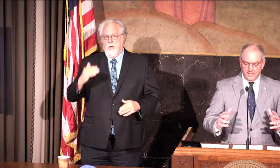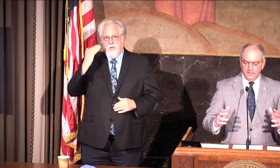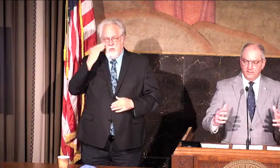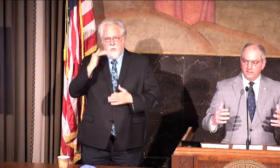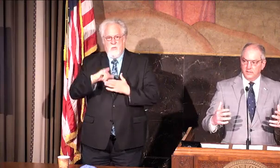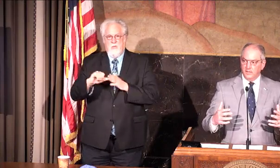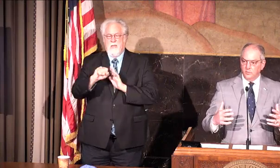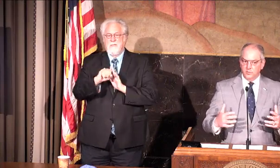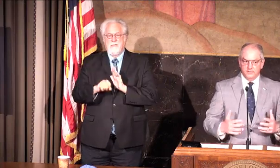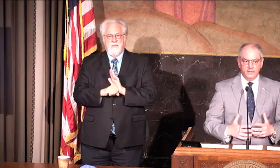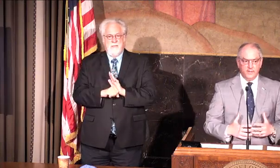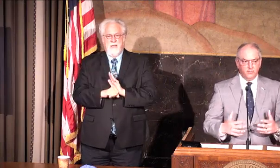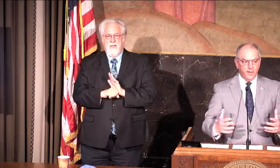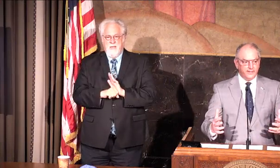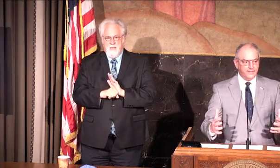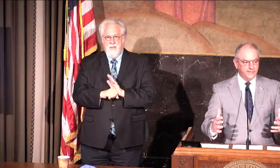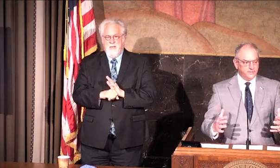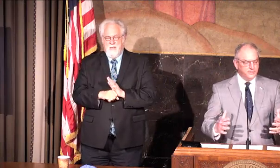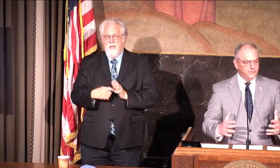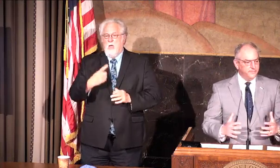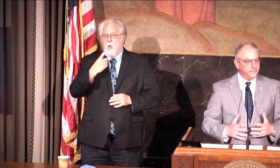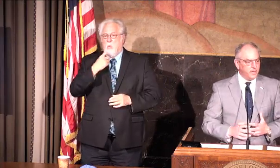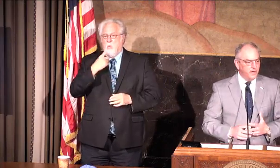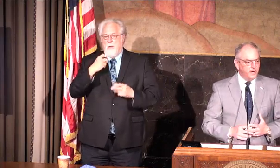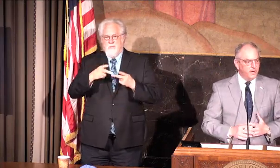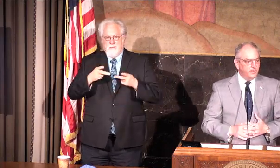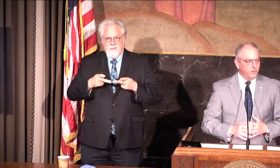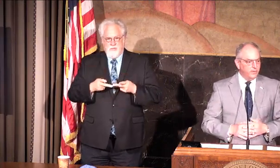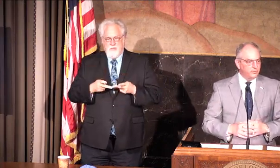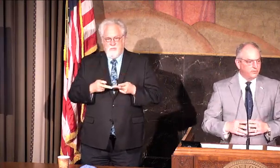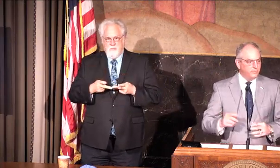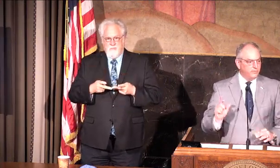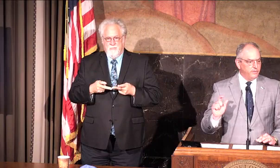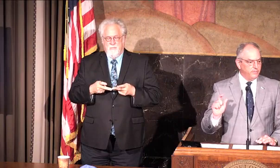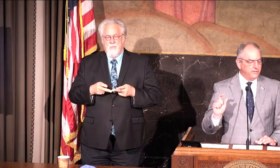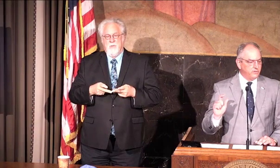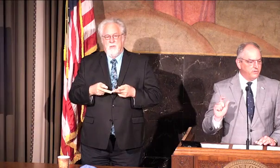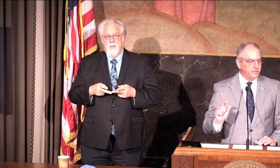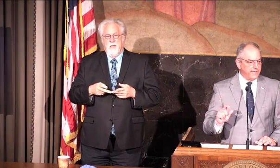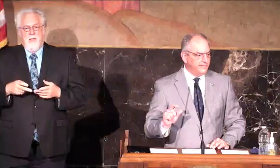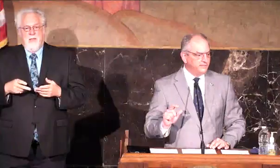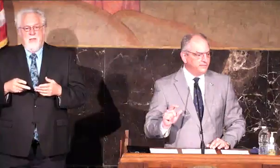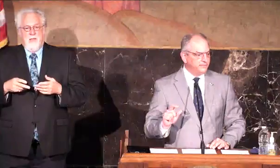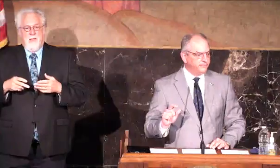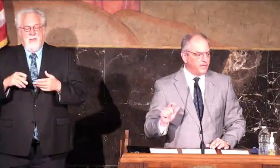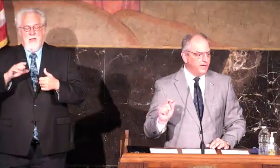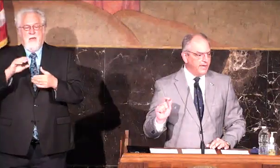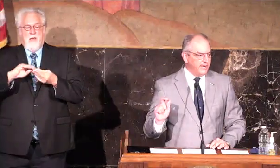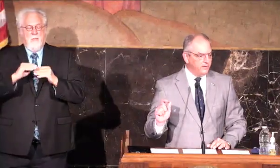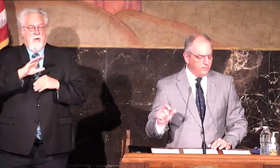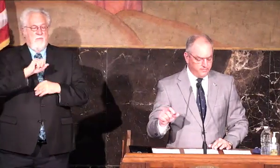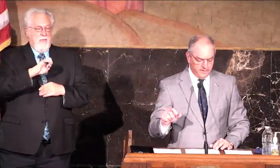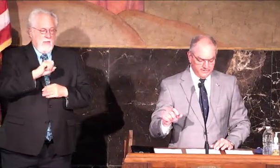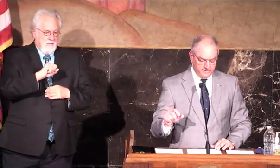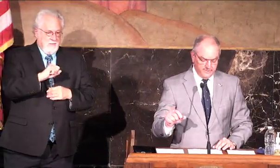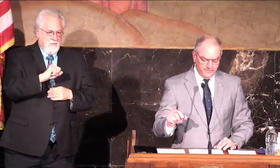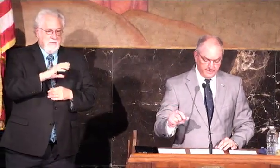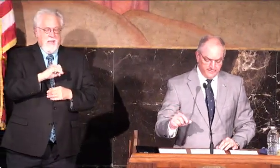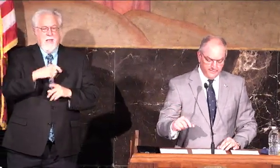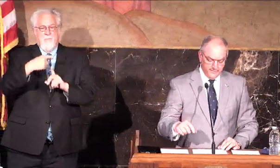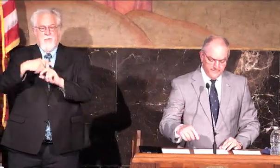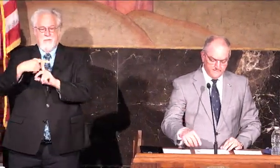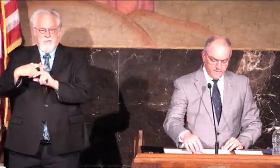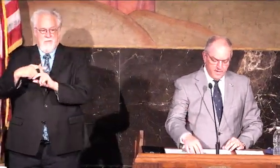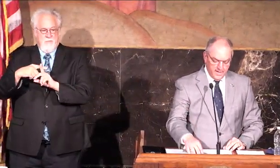the state was in a red condition, which is based on the cases and on